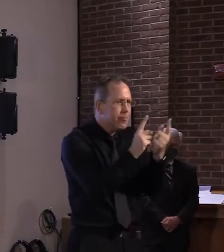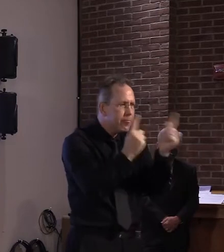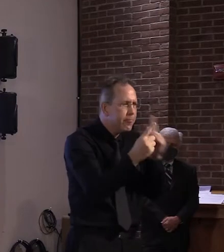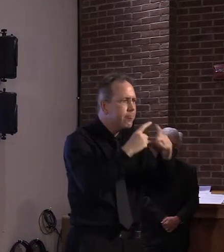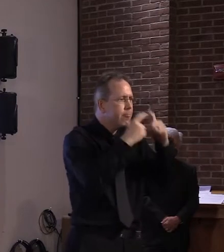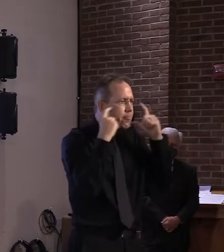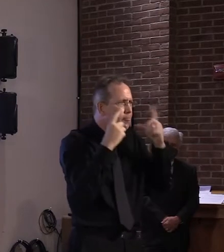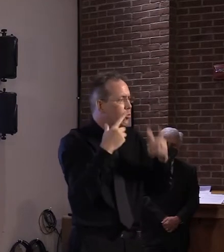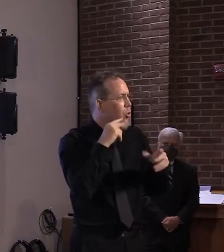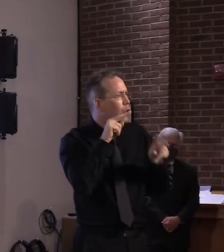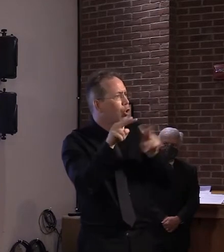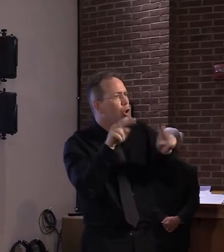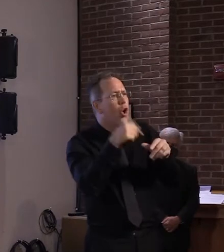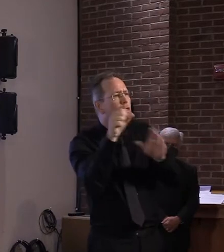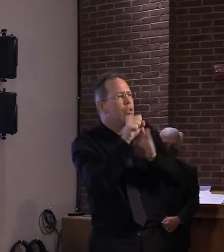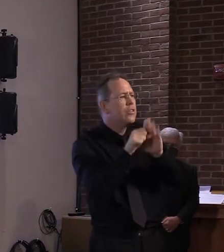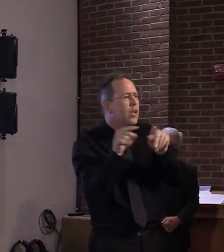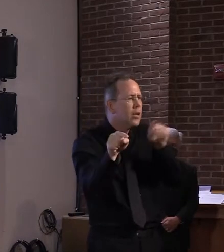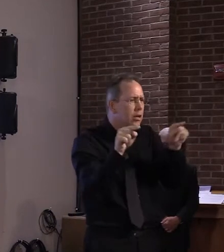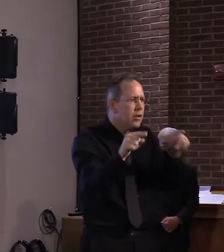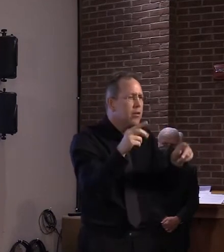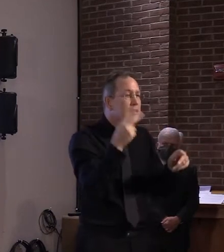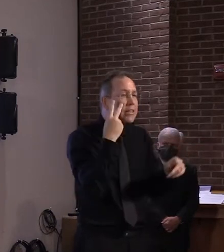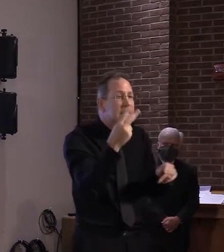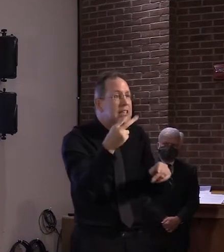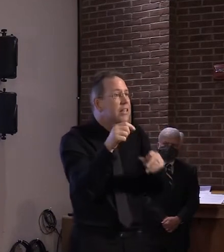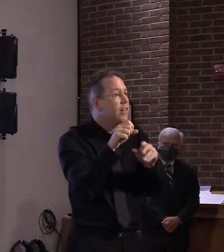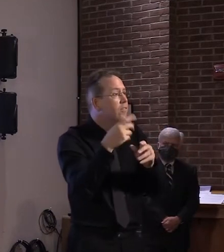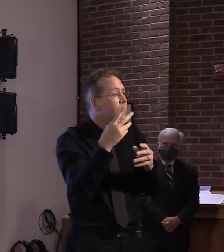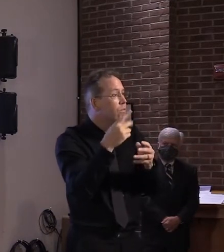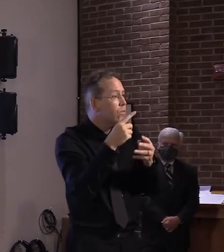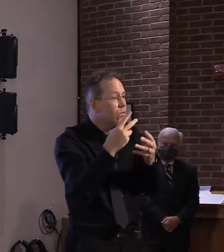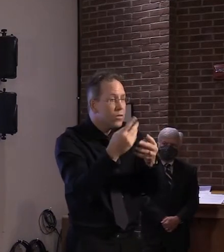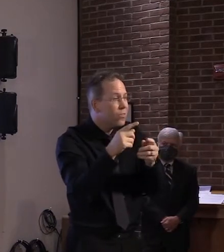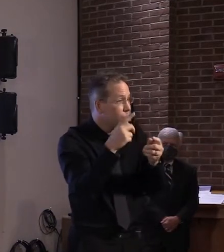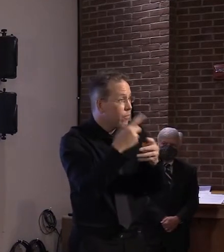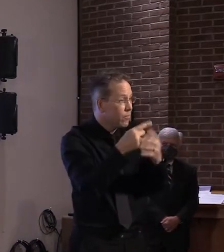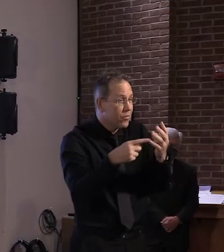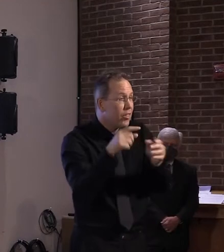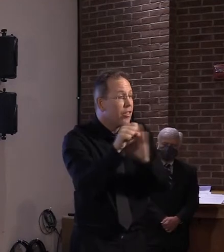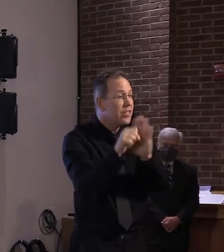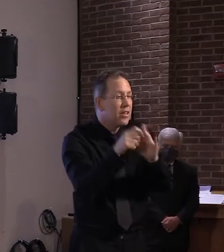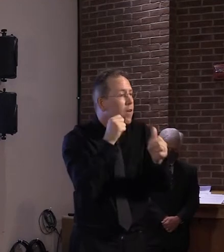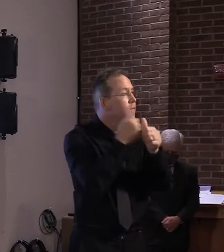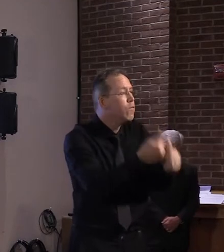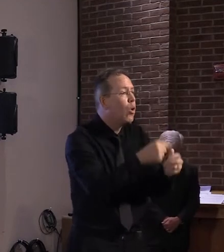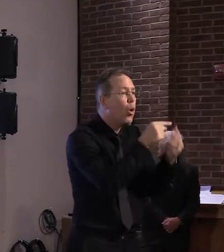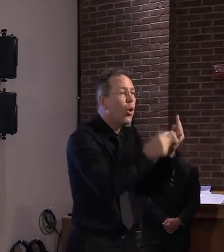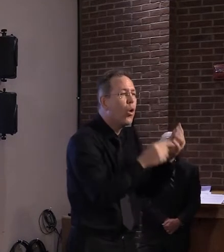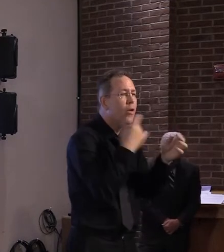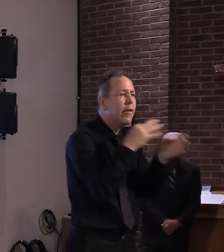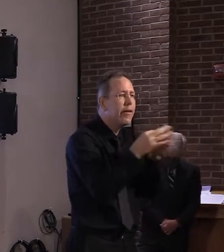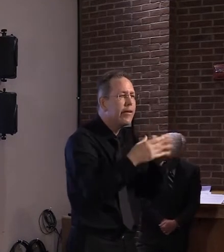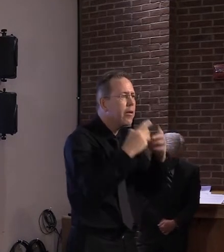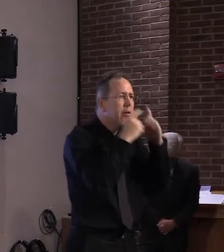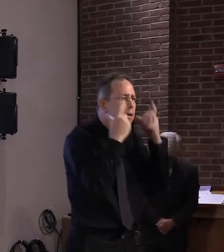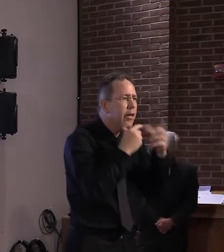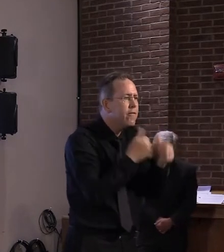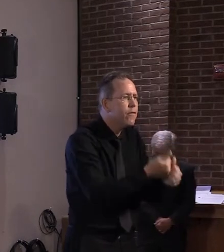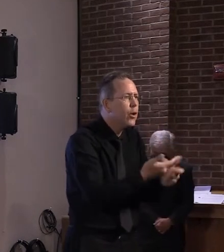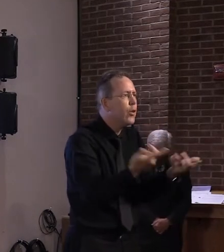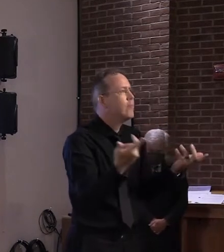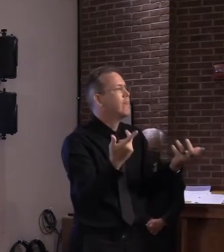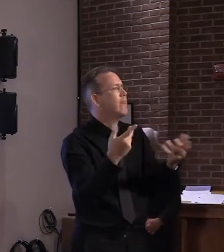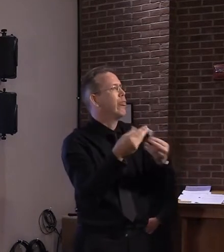in we're not adhered to strictly in those states as they reopened,